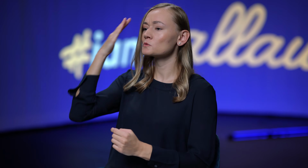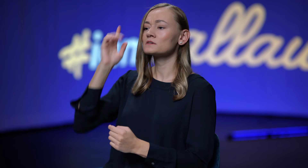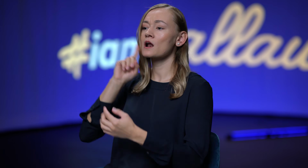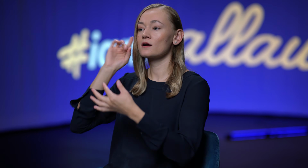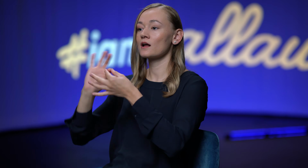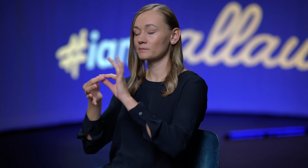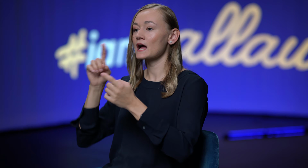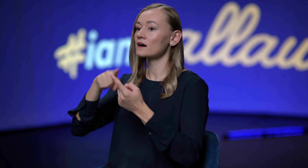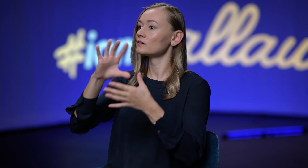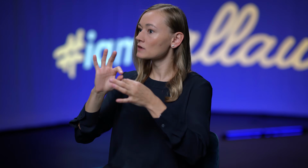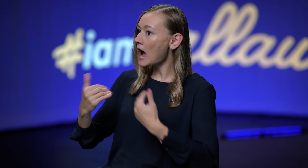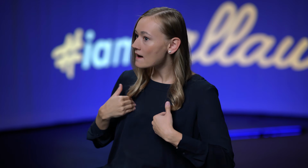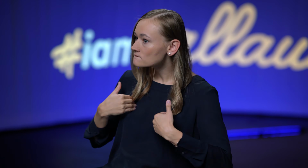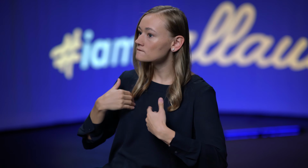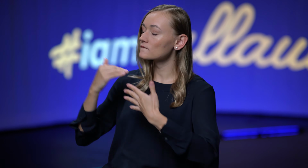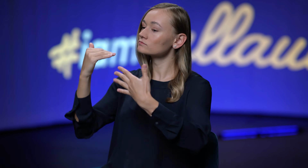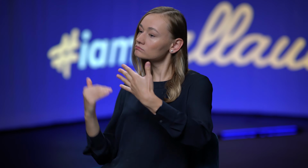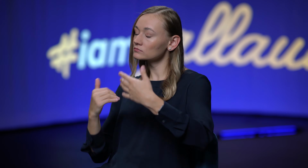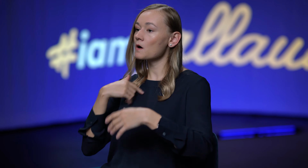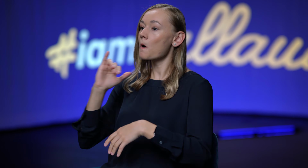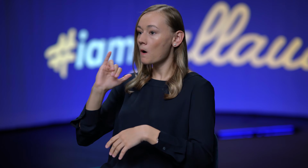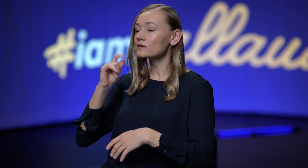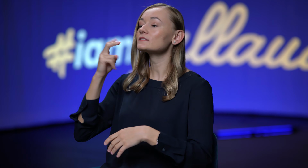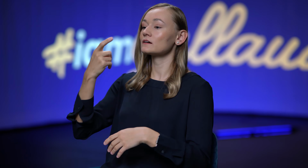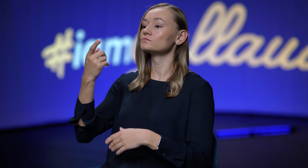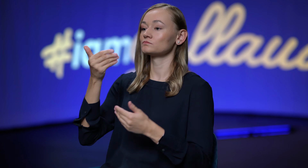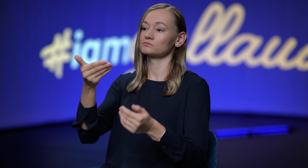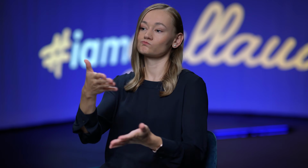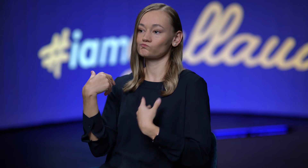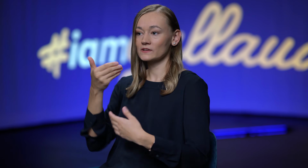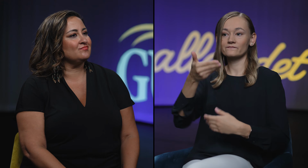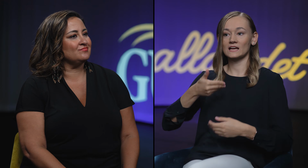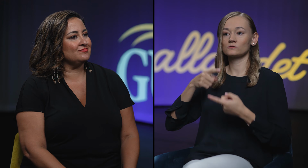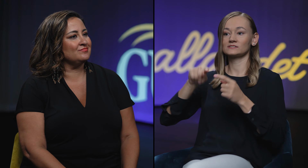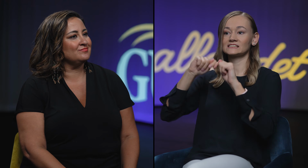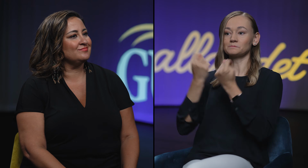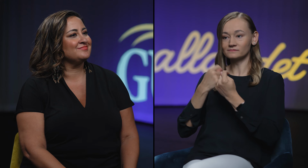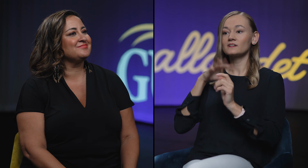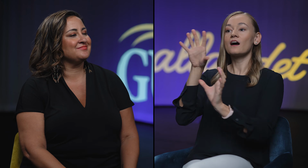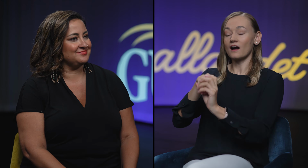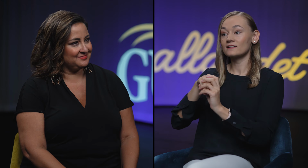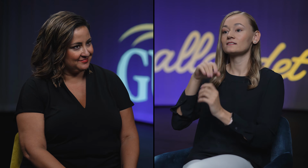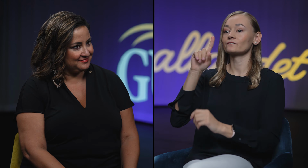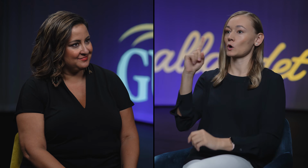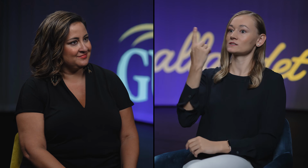it. At the time, I had only known about Deaf Olympics. She told me that it was such a higher level of play and invited me